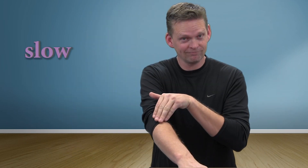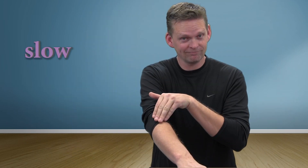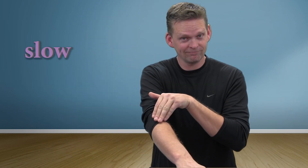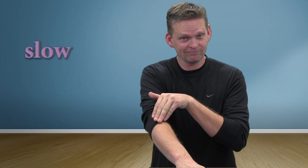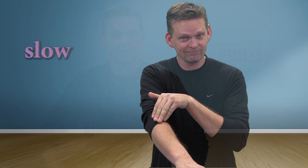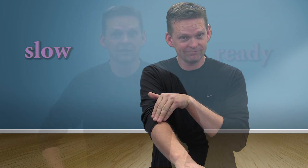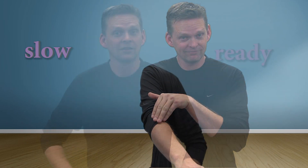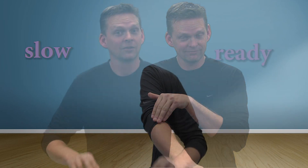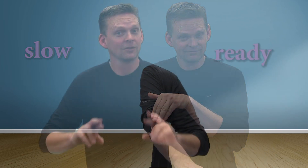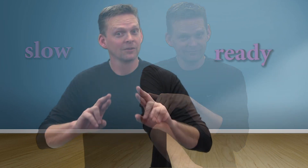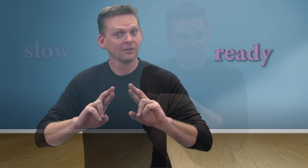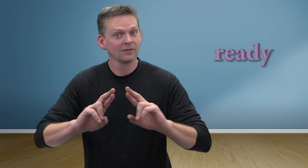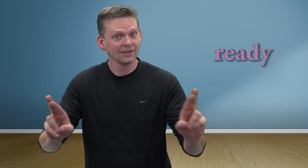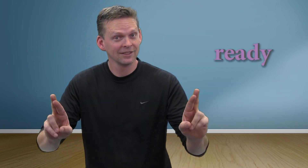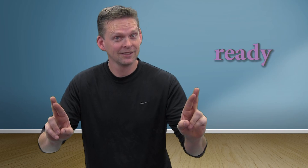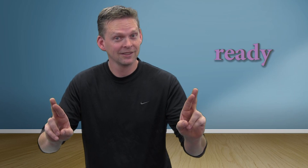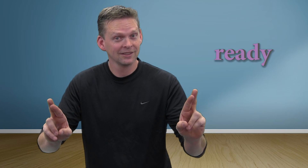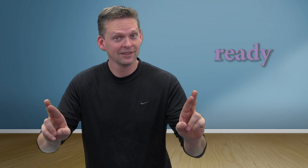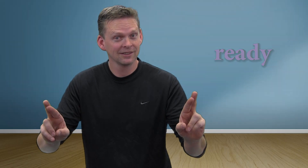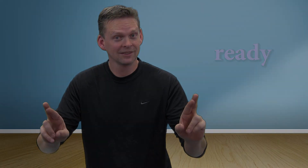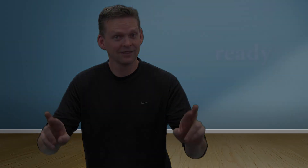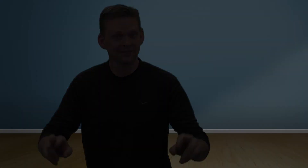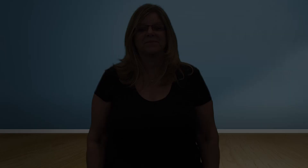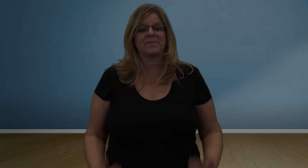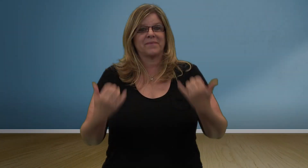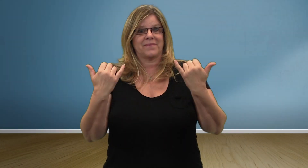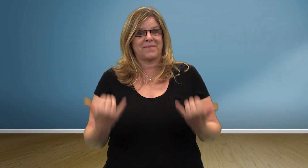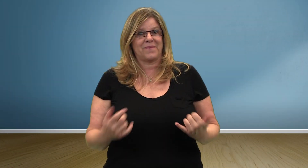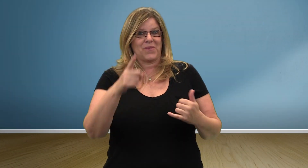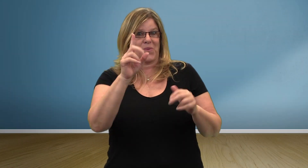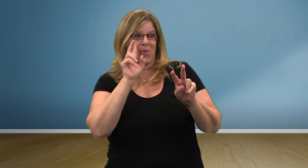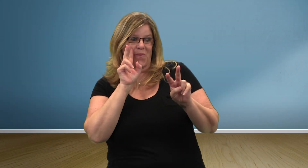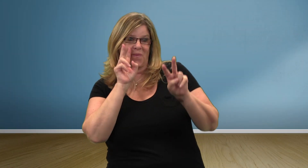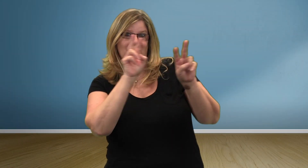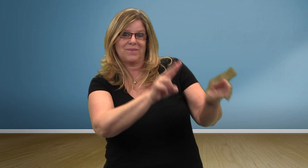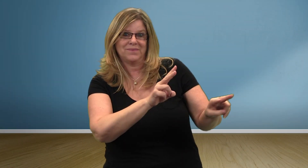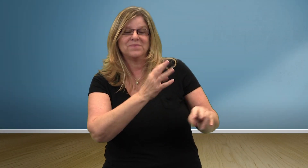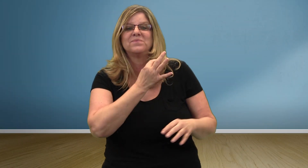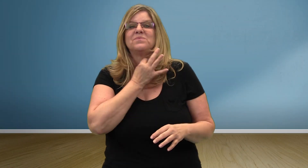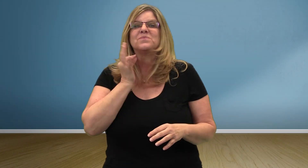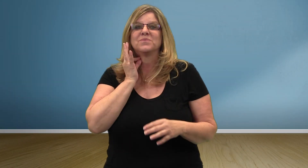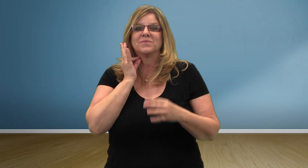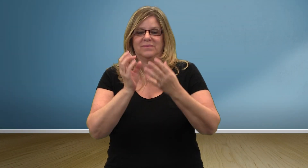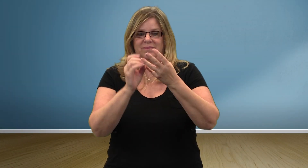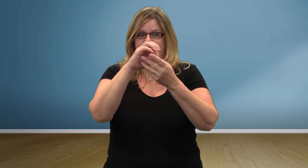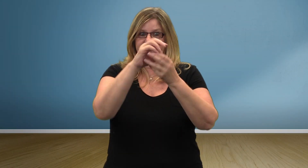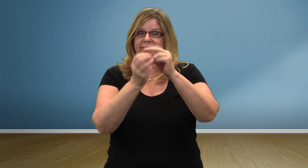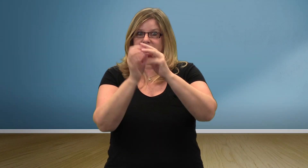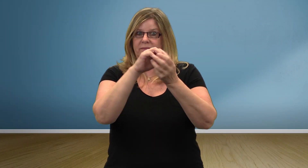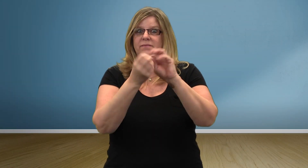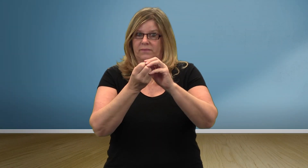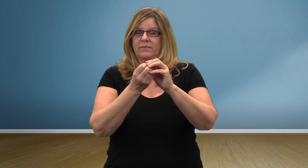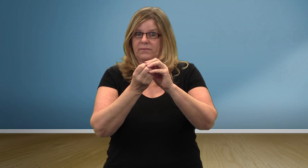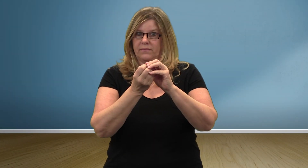ready. Now watch Bodie as he uses his hands for math